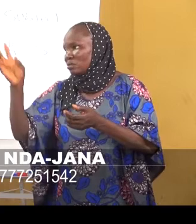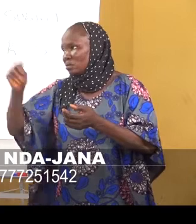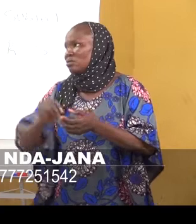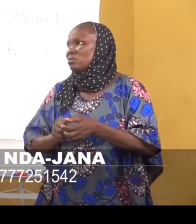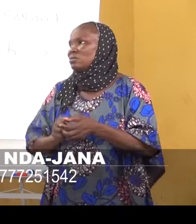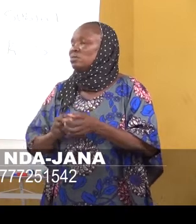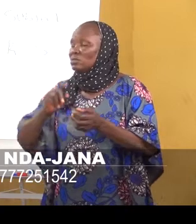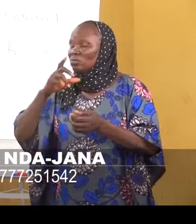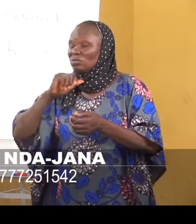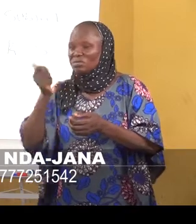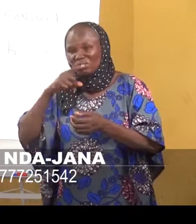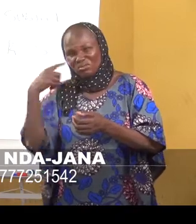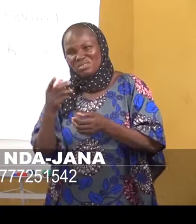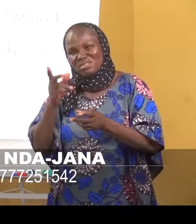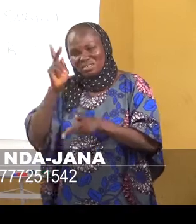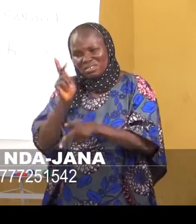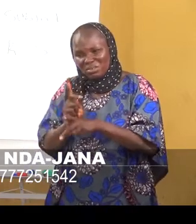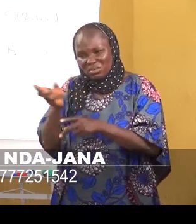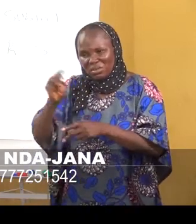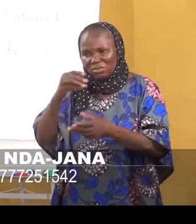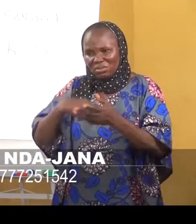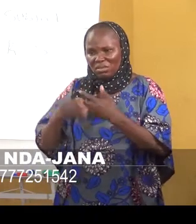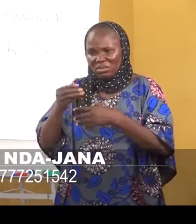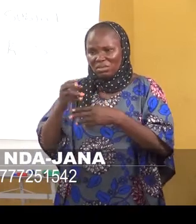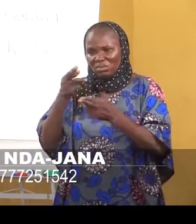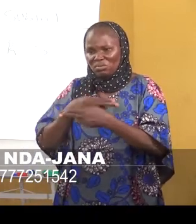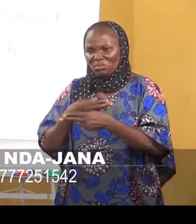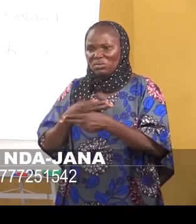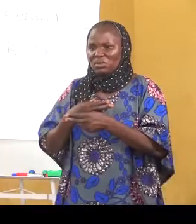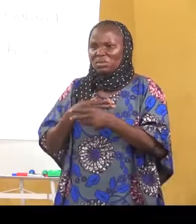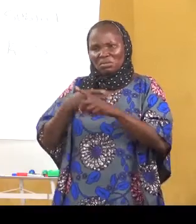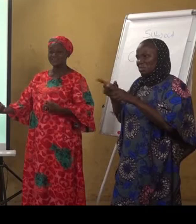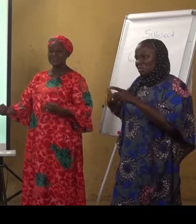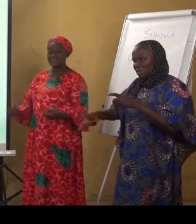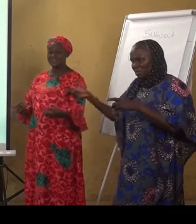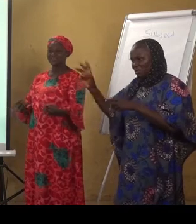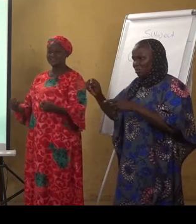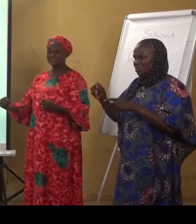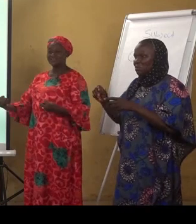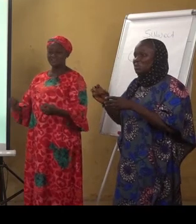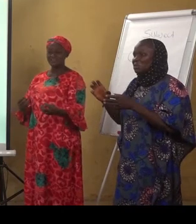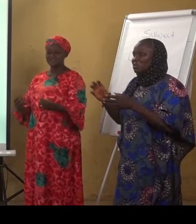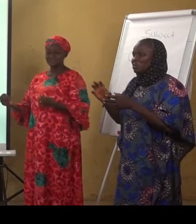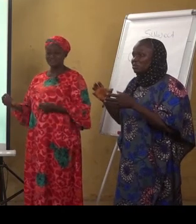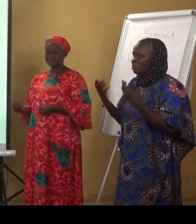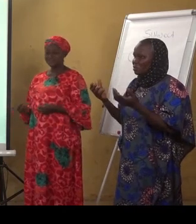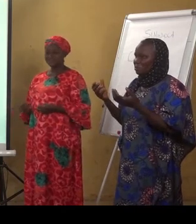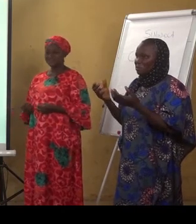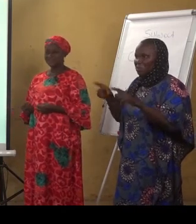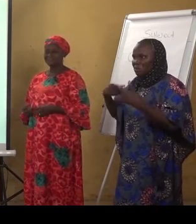him in his room, and just forget about him. No, he should involve him even in the